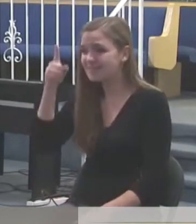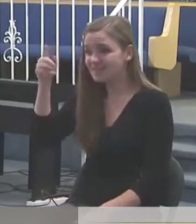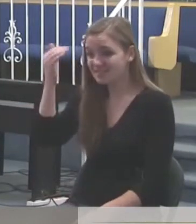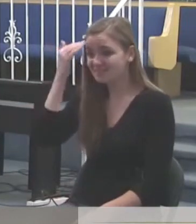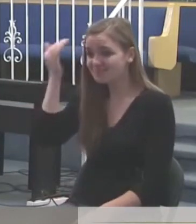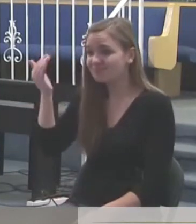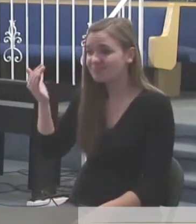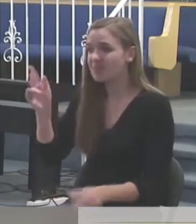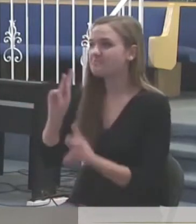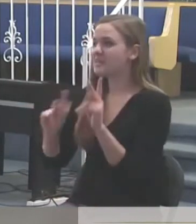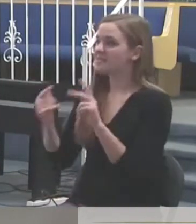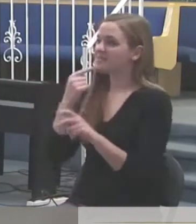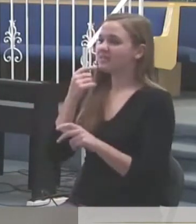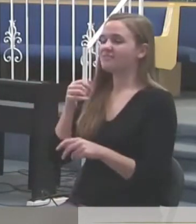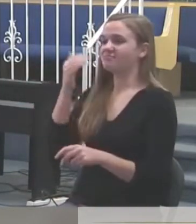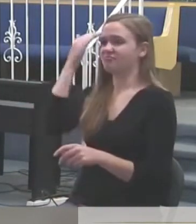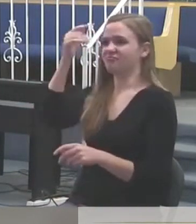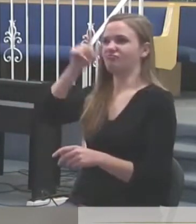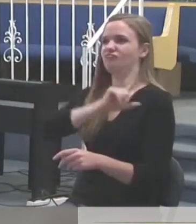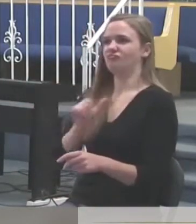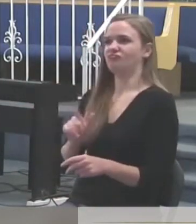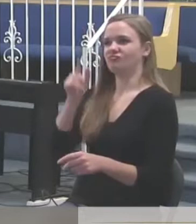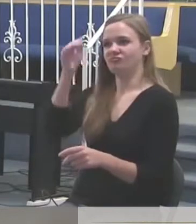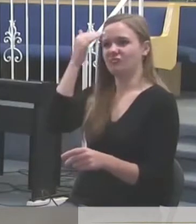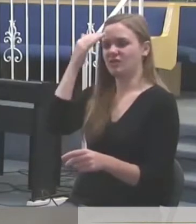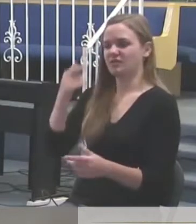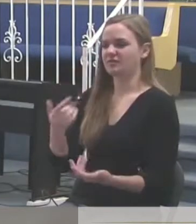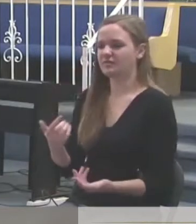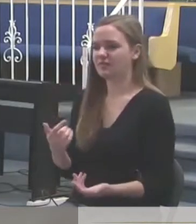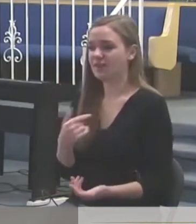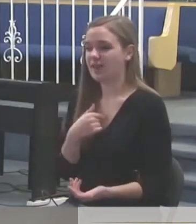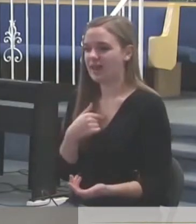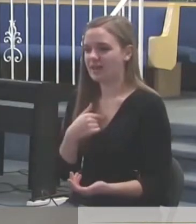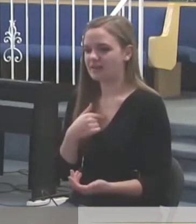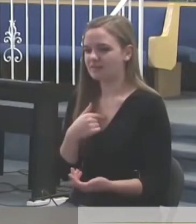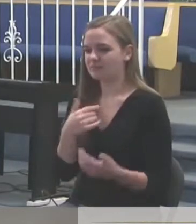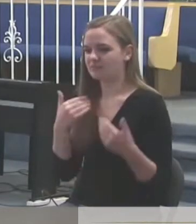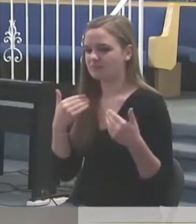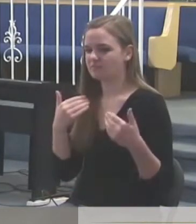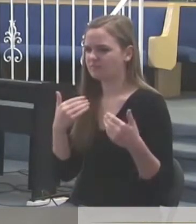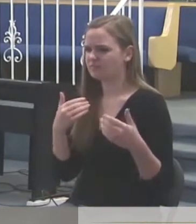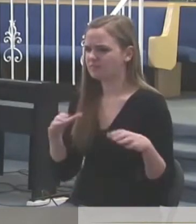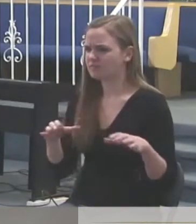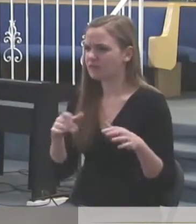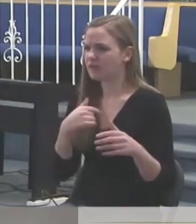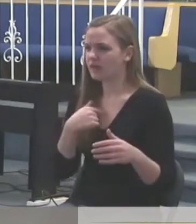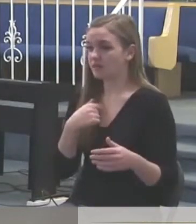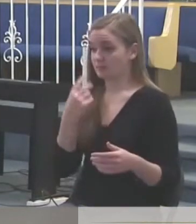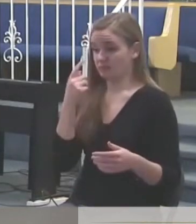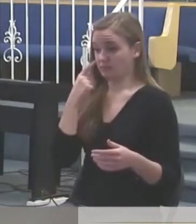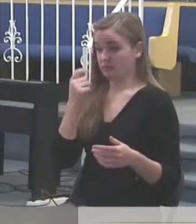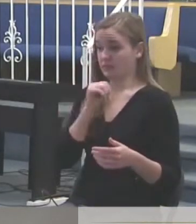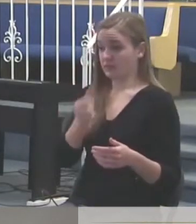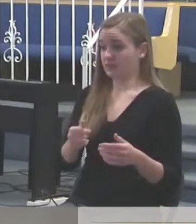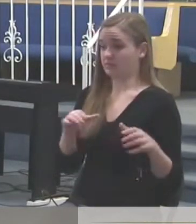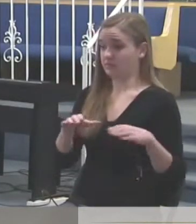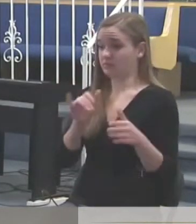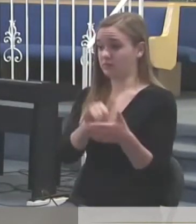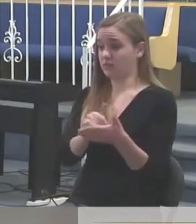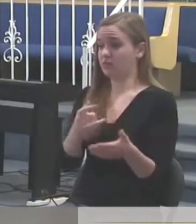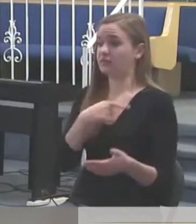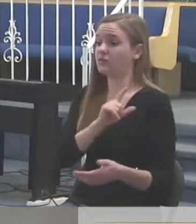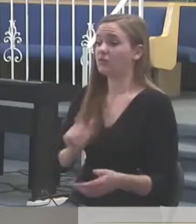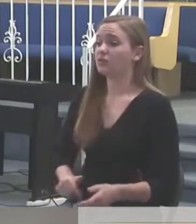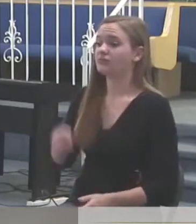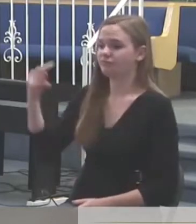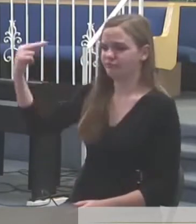will say that, and they know they're wrong. Well, I didn't do it, and the Lord knows. He does. You should be careful. Make sure you're right